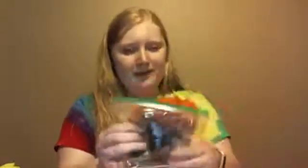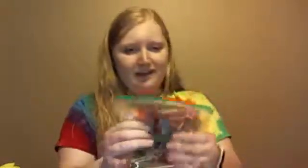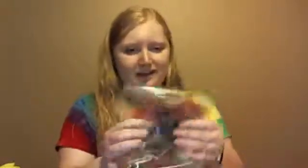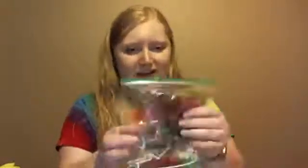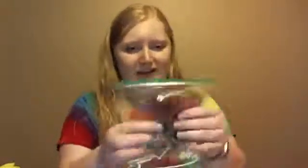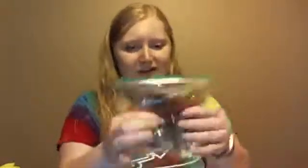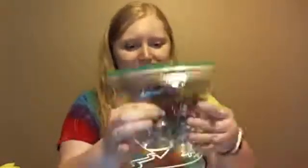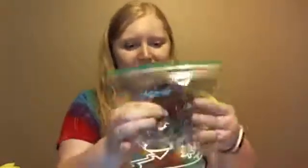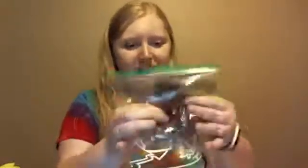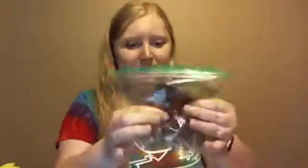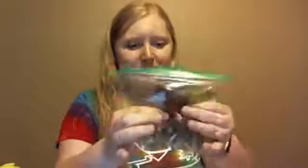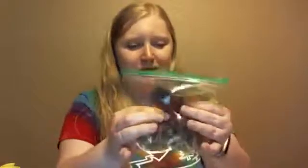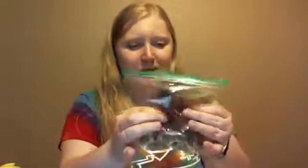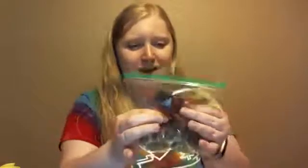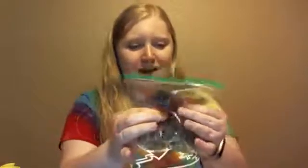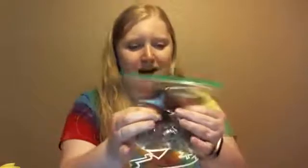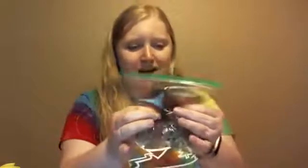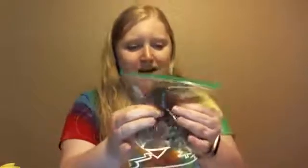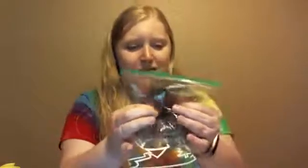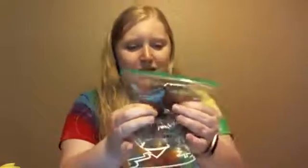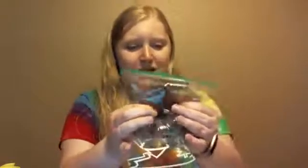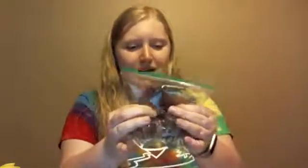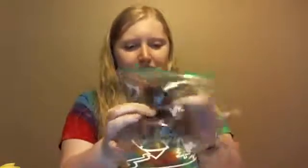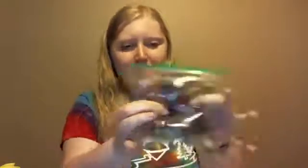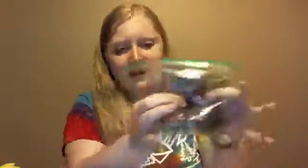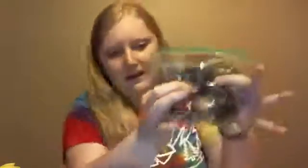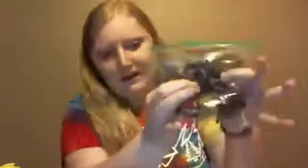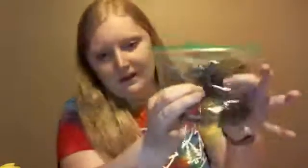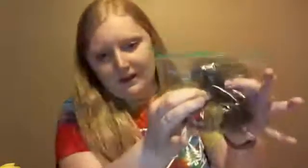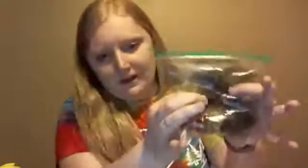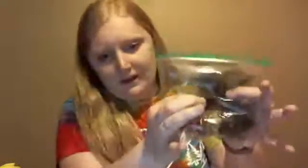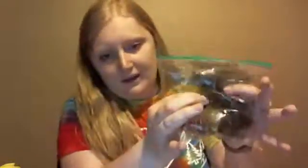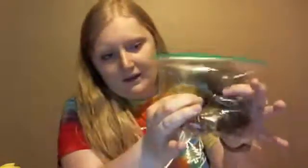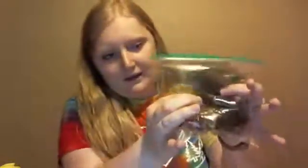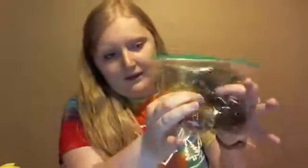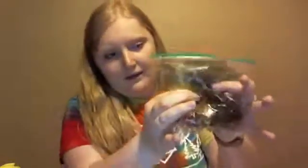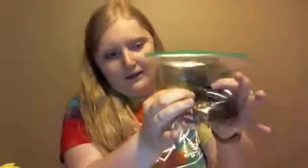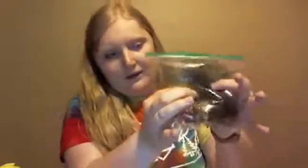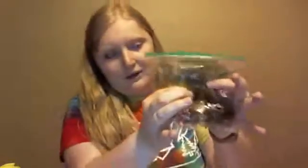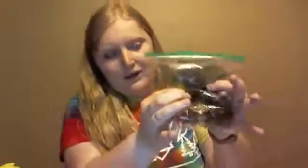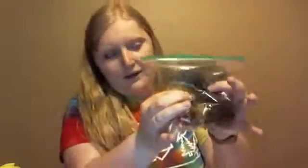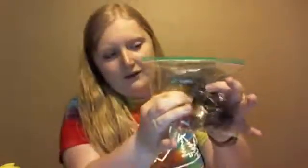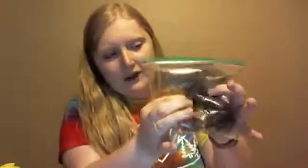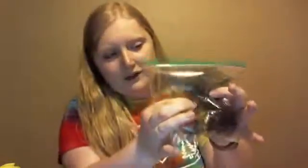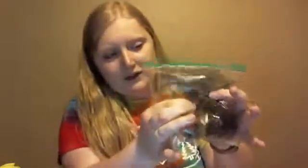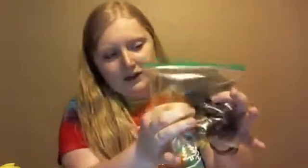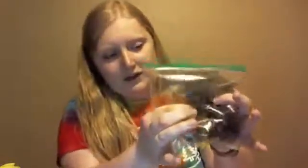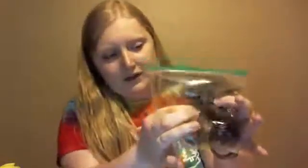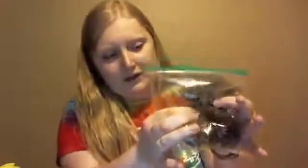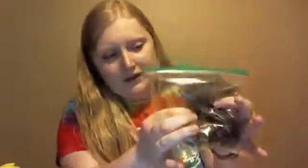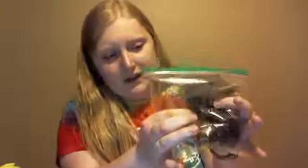Oh, it just kind of almost feels like air. You can kind of feel the rough texture of the